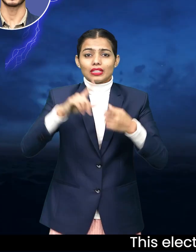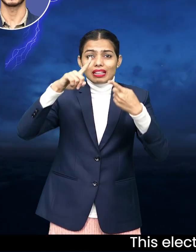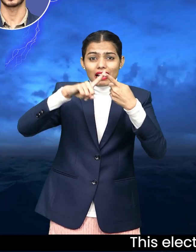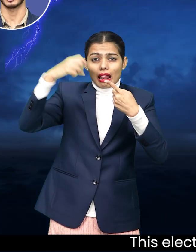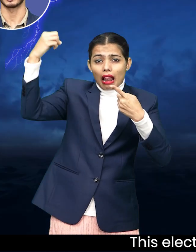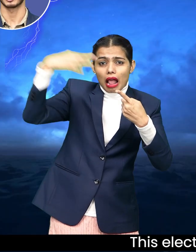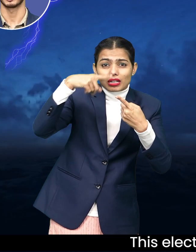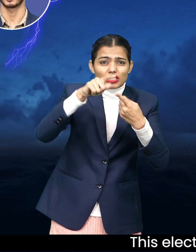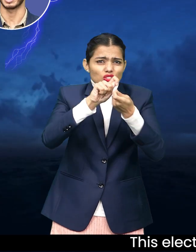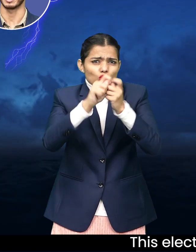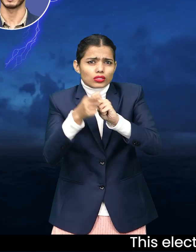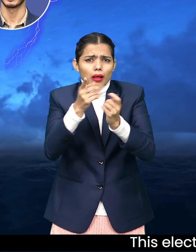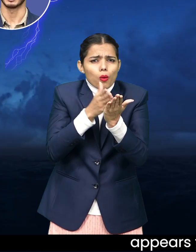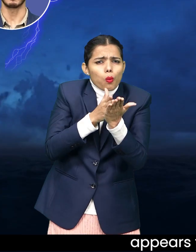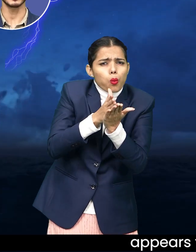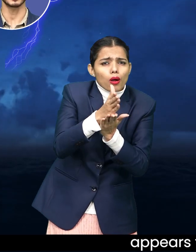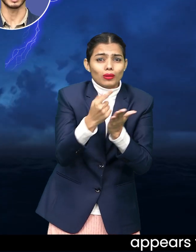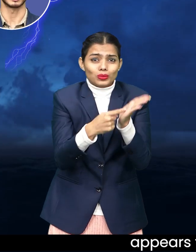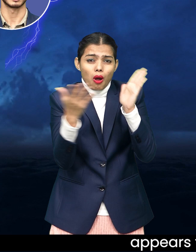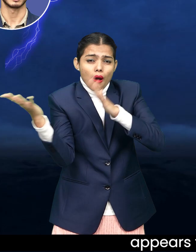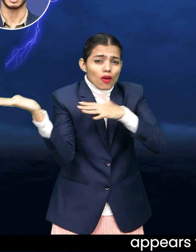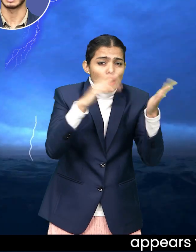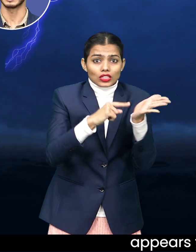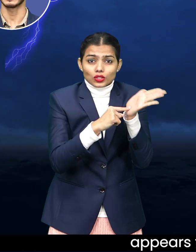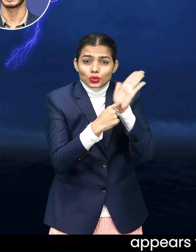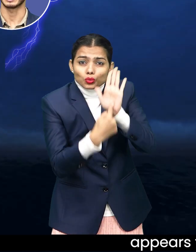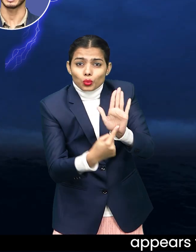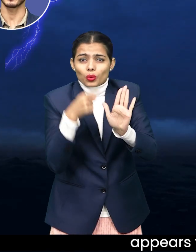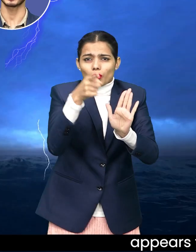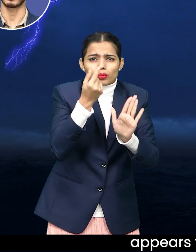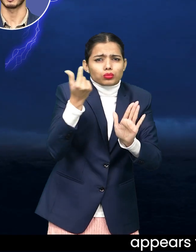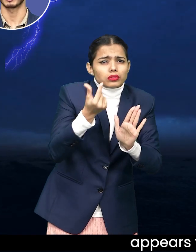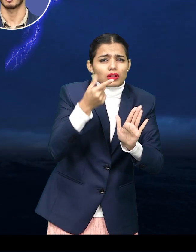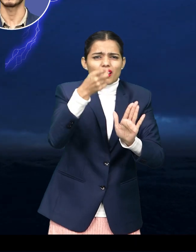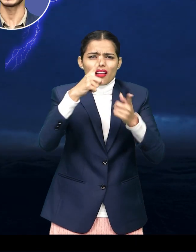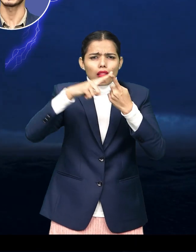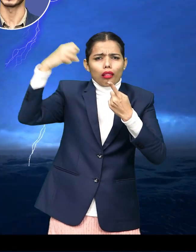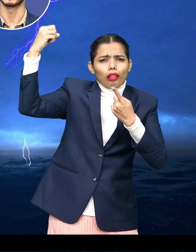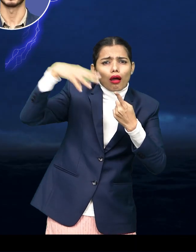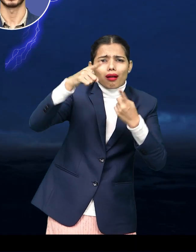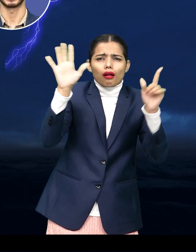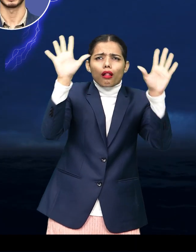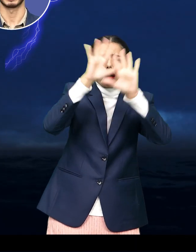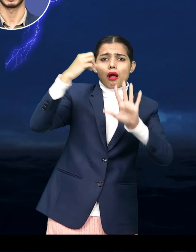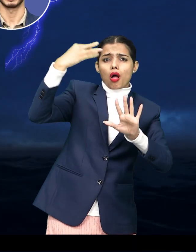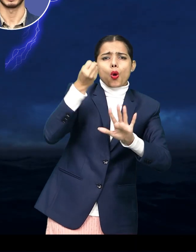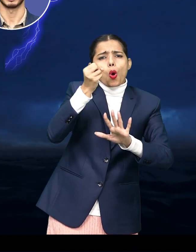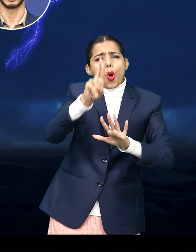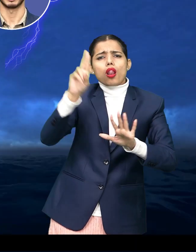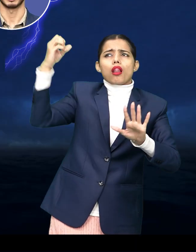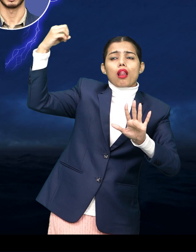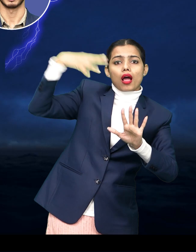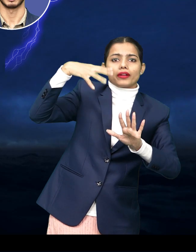This electric discharge through air appears to us as an electric spark or lightning.